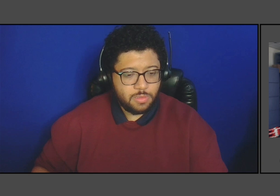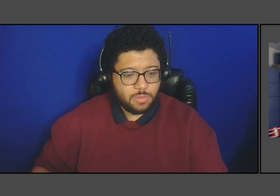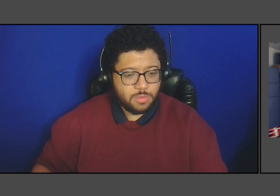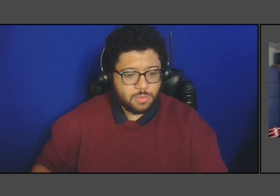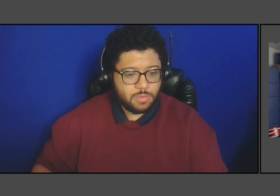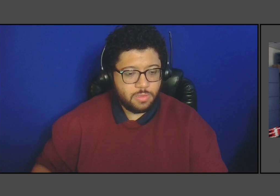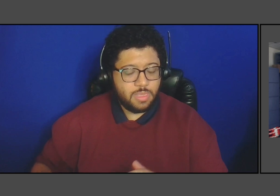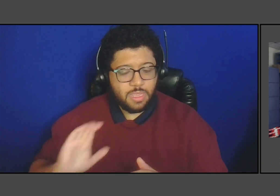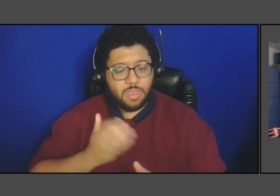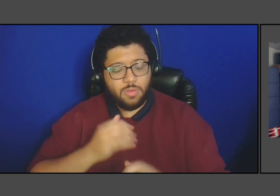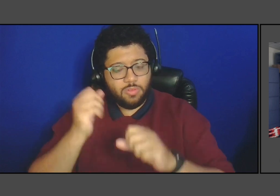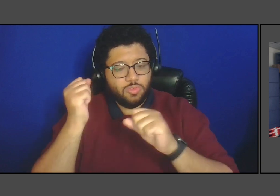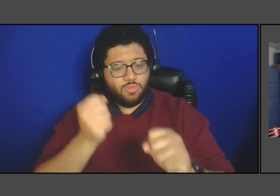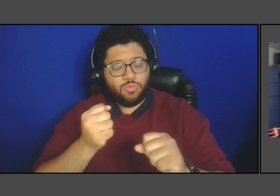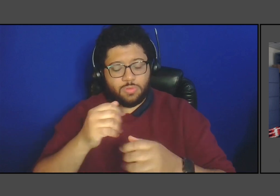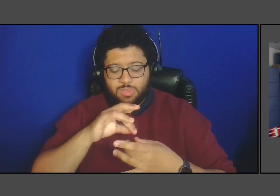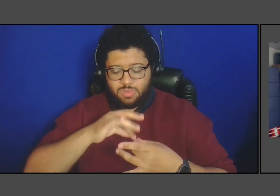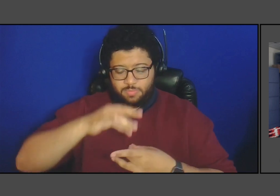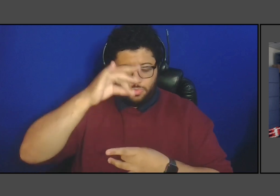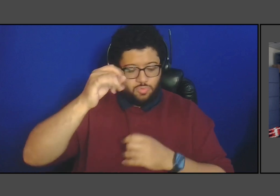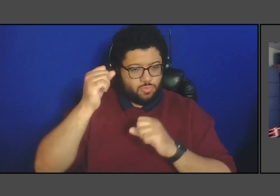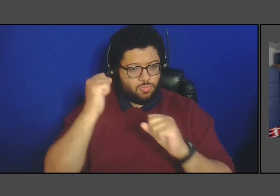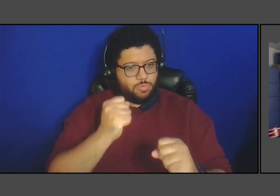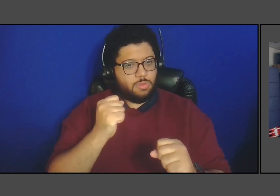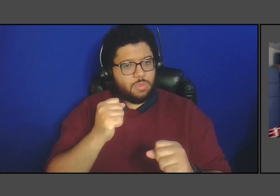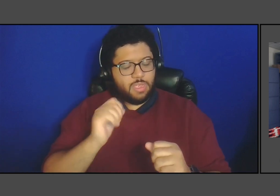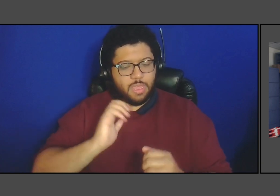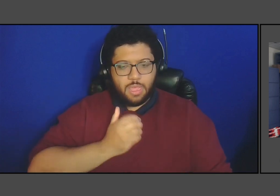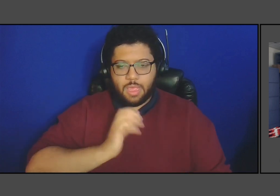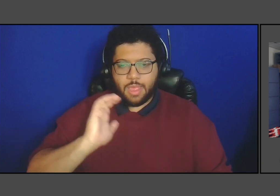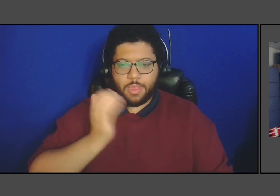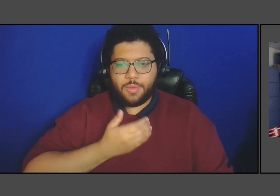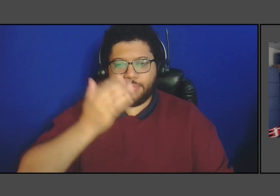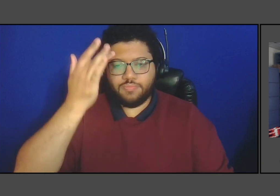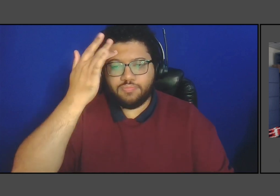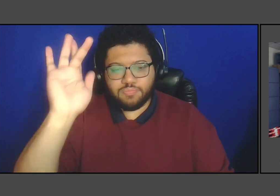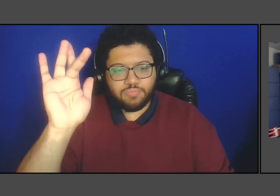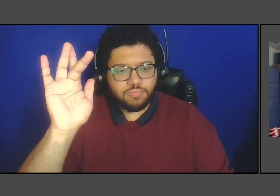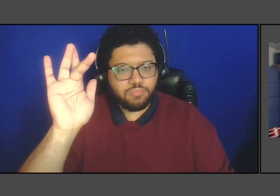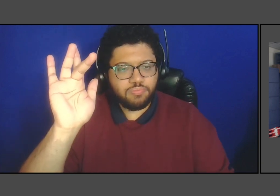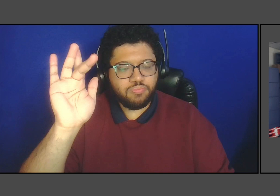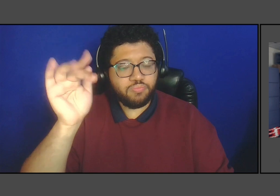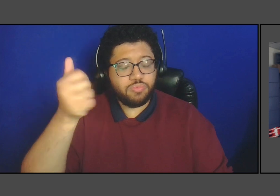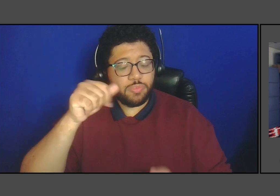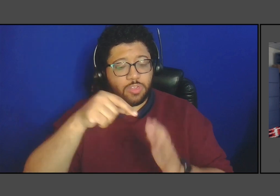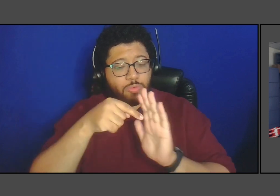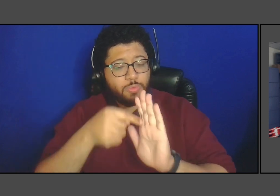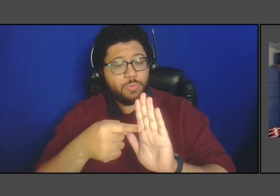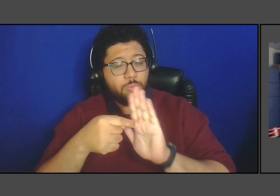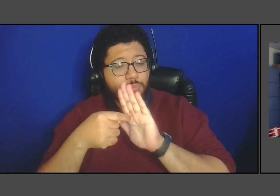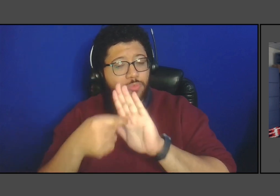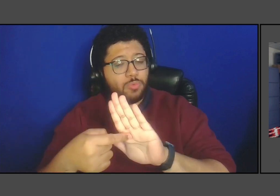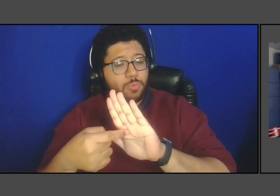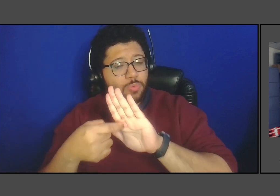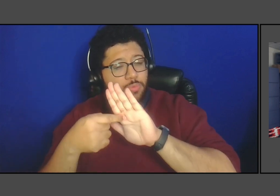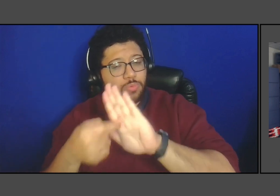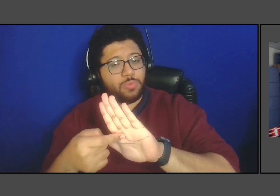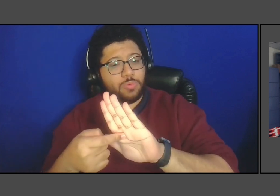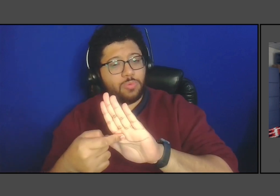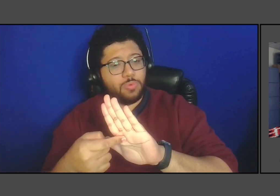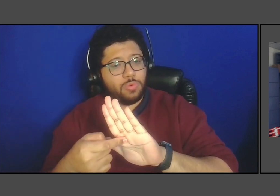intelligence, and all those who've come before us that prayed us up to be